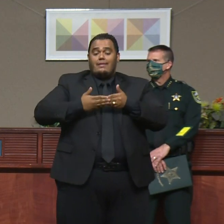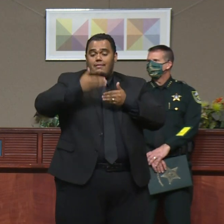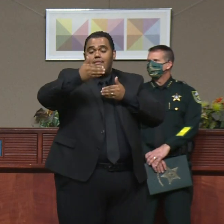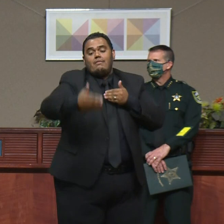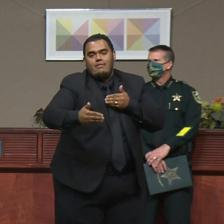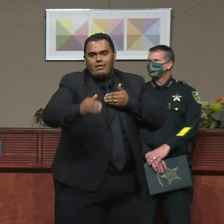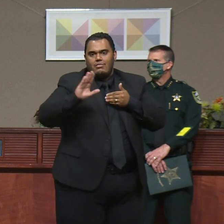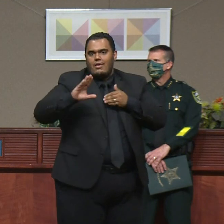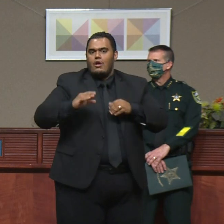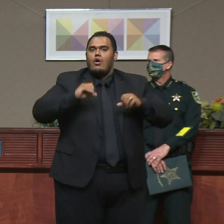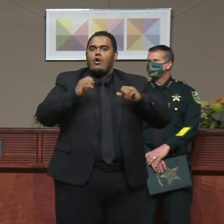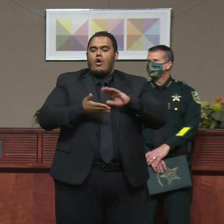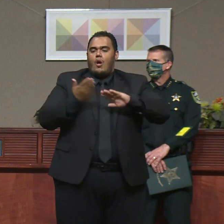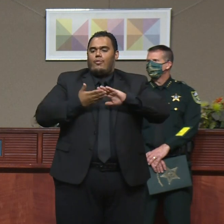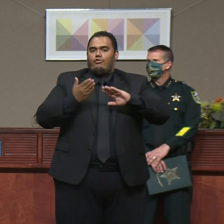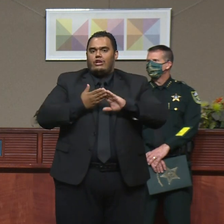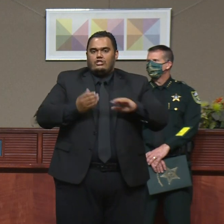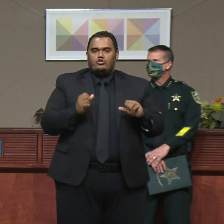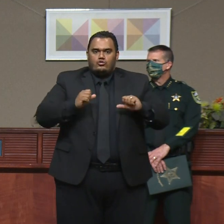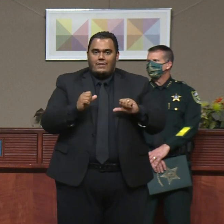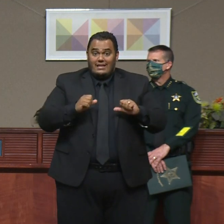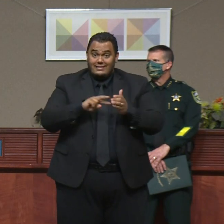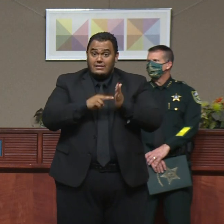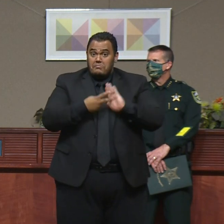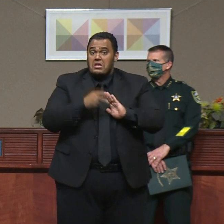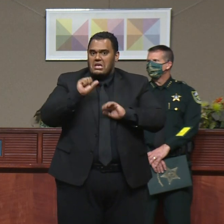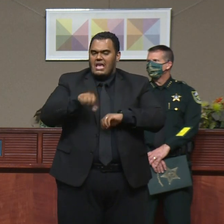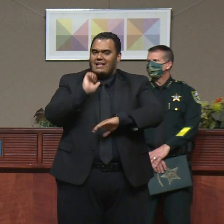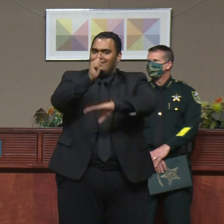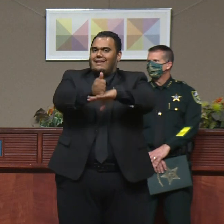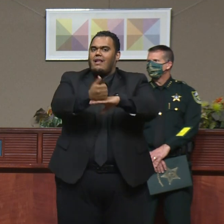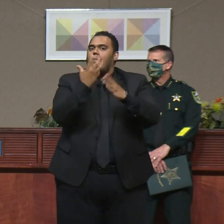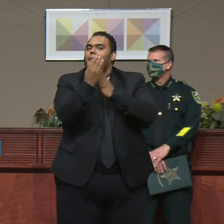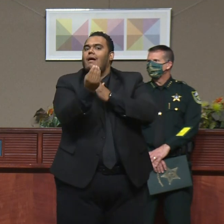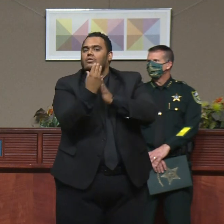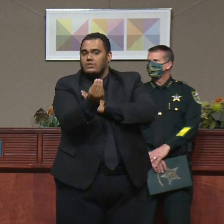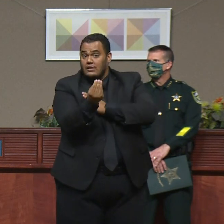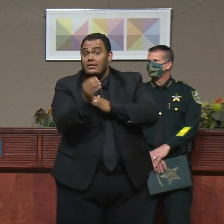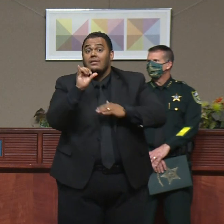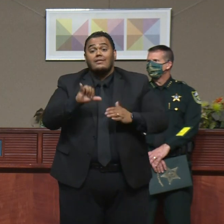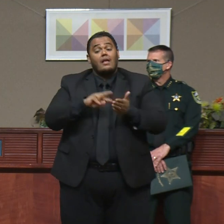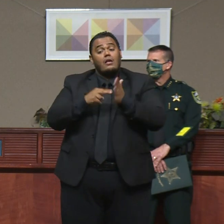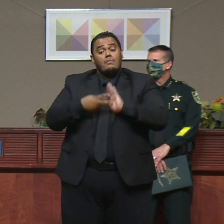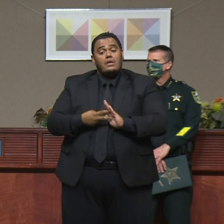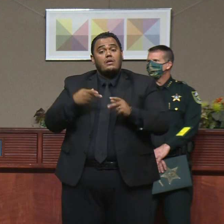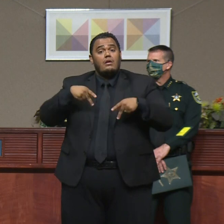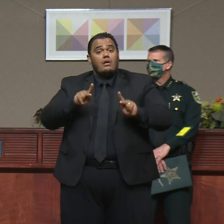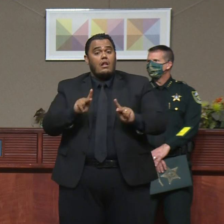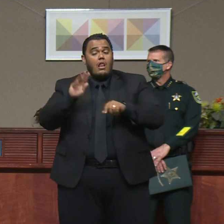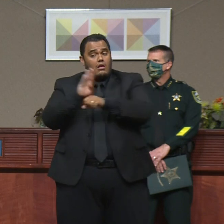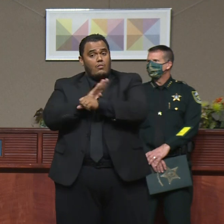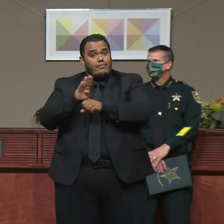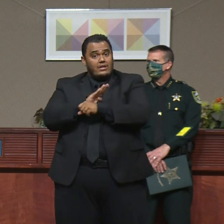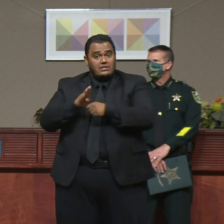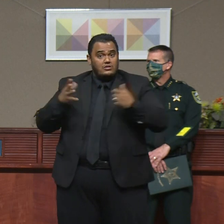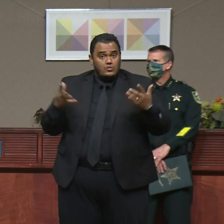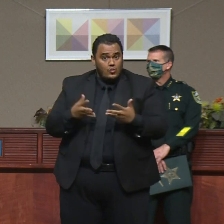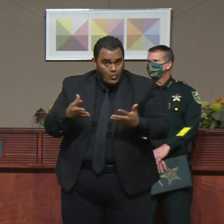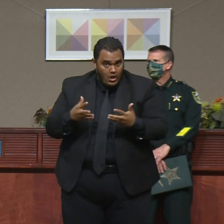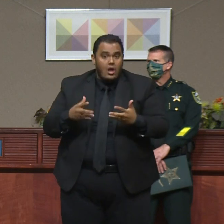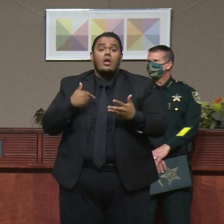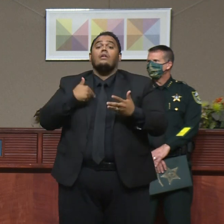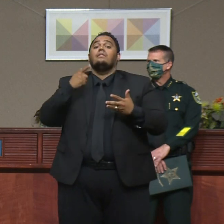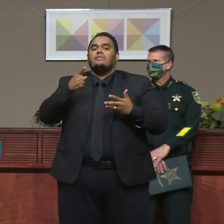space and market their businesses outside. These opportunities include allowing businesses to expand